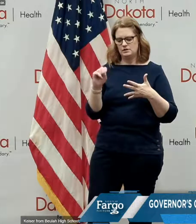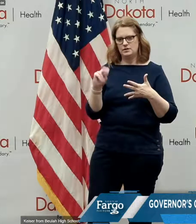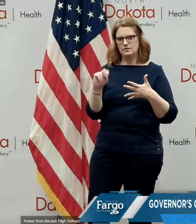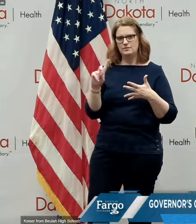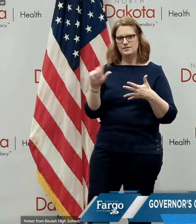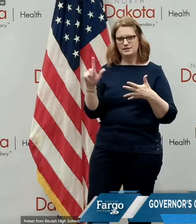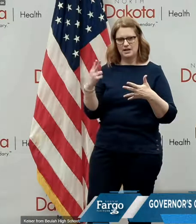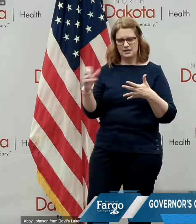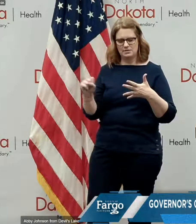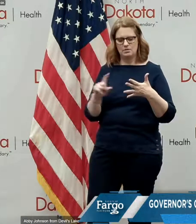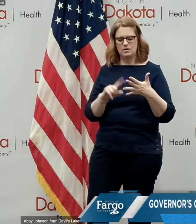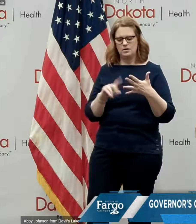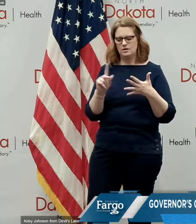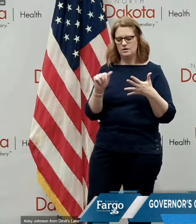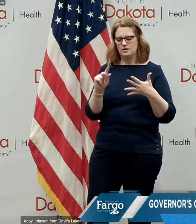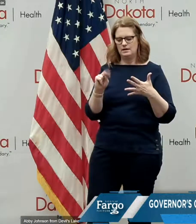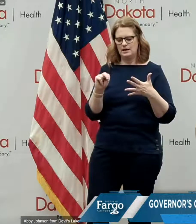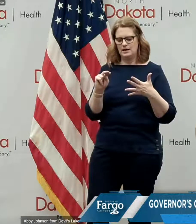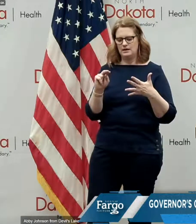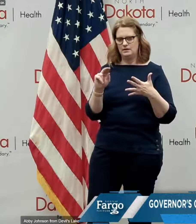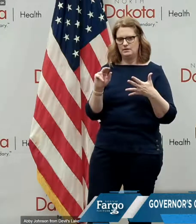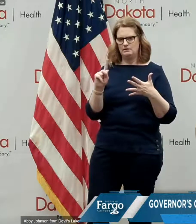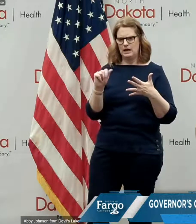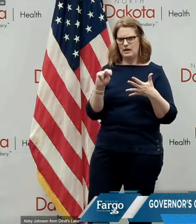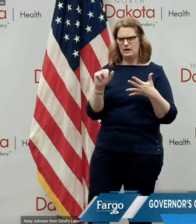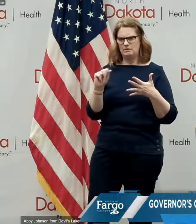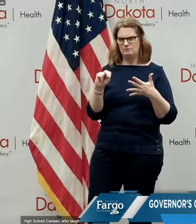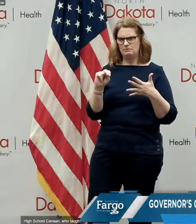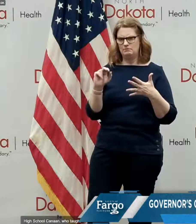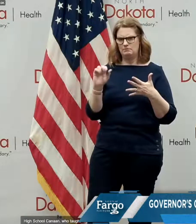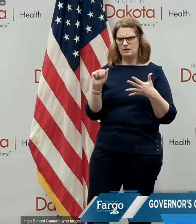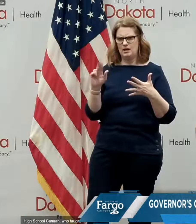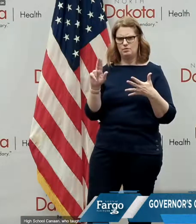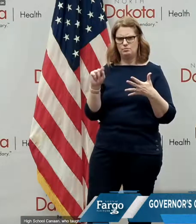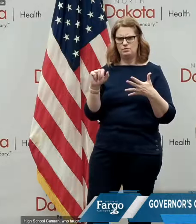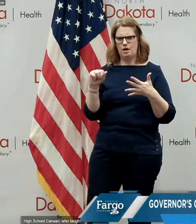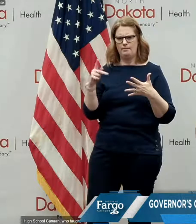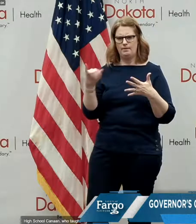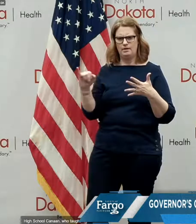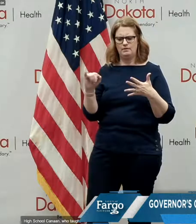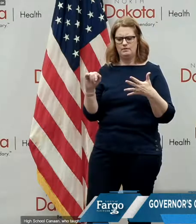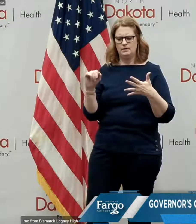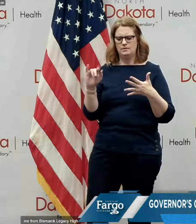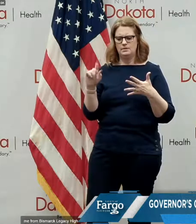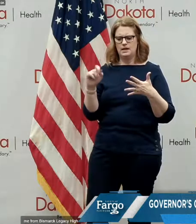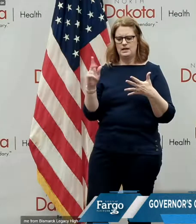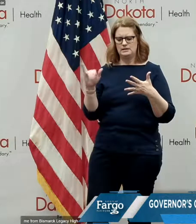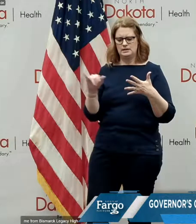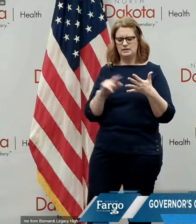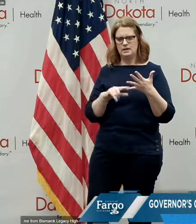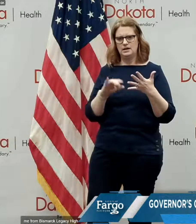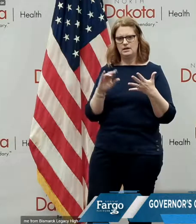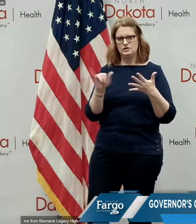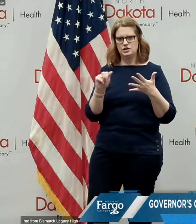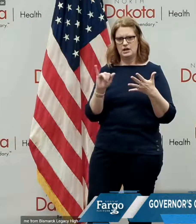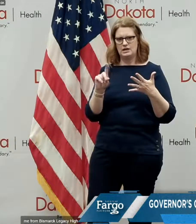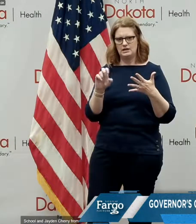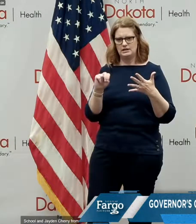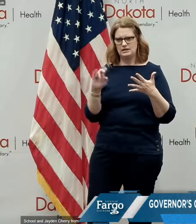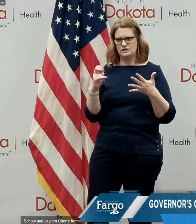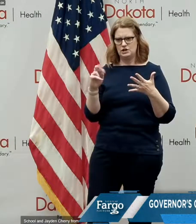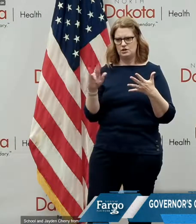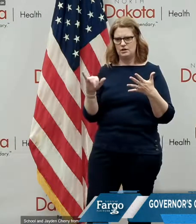School, Kanan Ahu Tapi from Bismarck Legacy High School, and Jaden Cherry from Wahpeton High School. schools. So